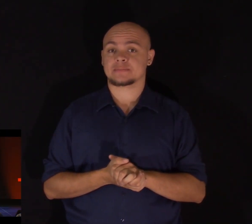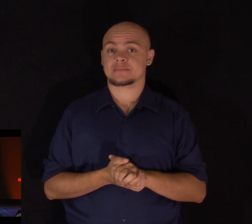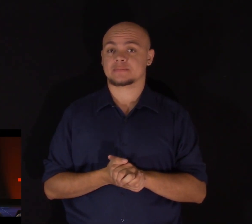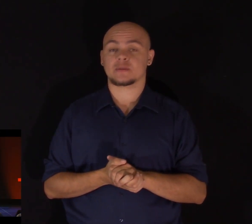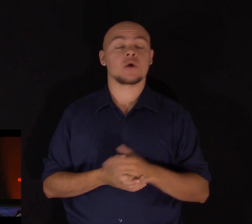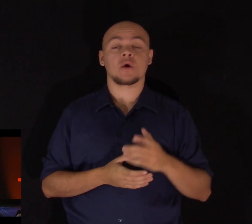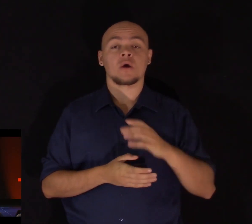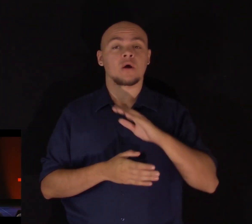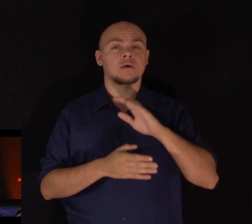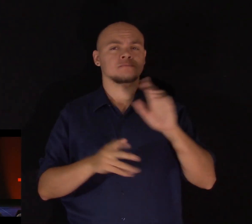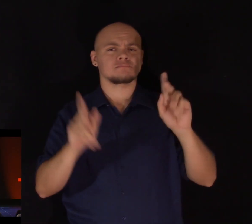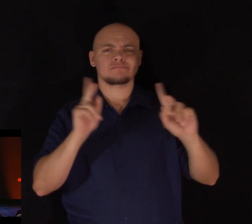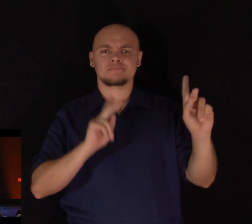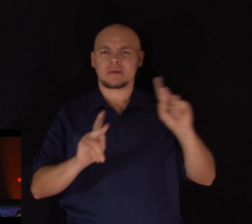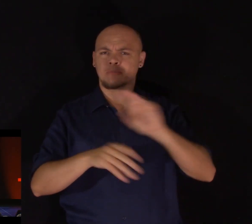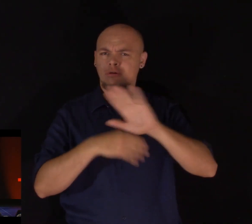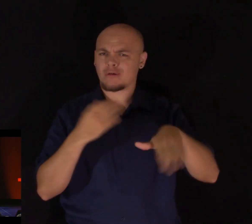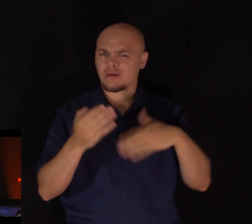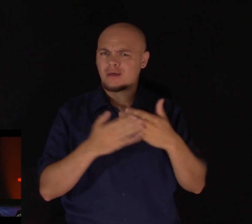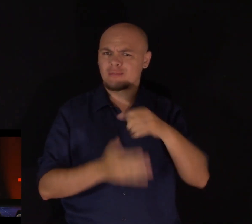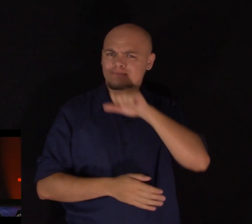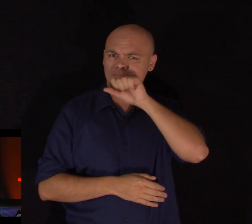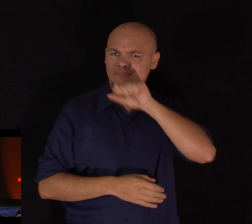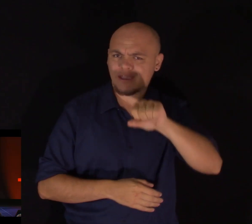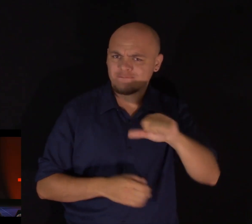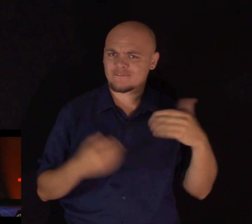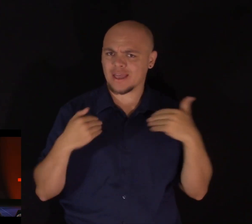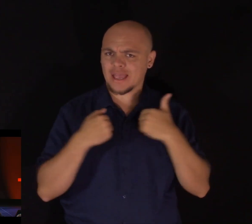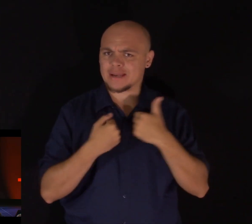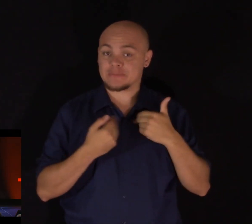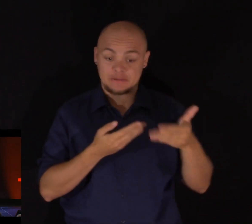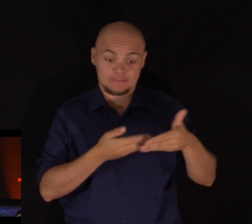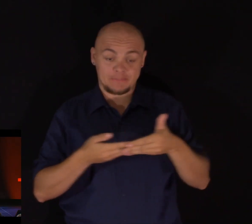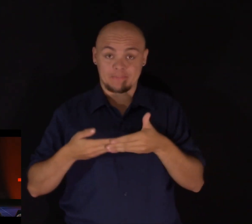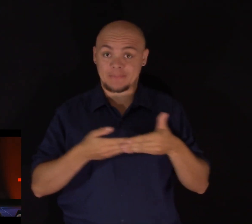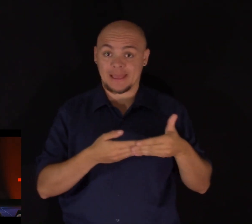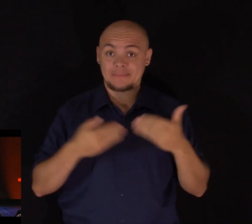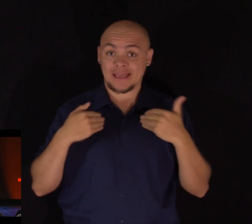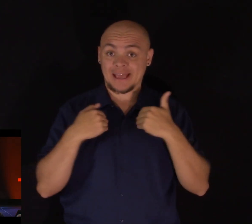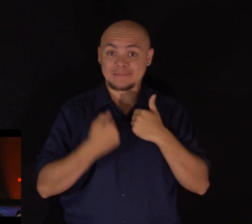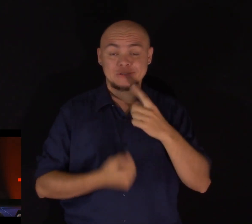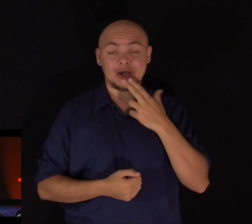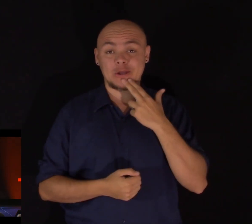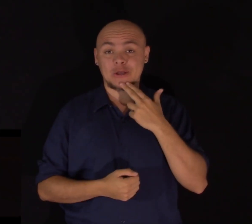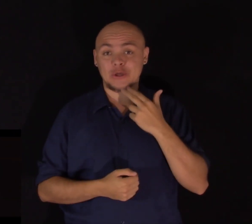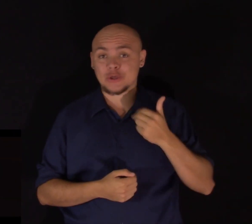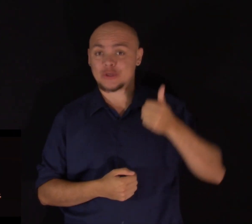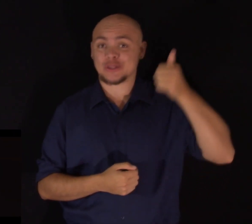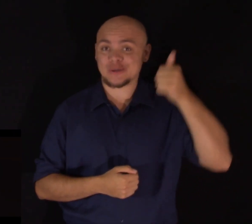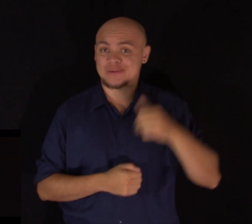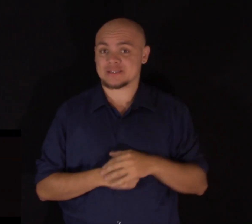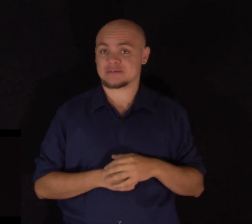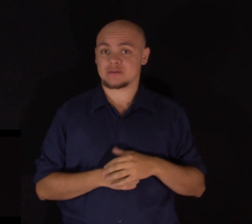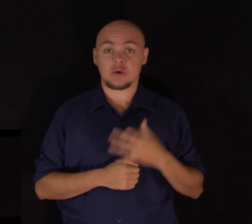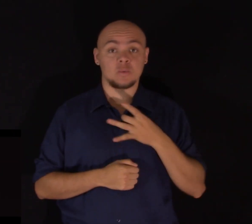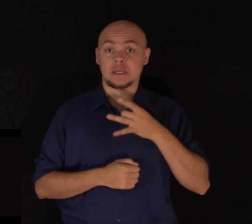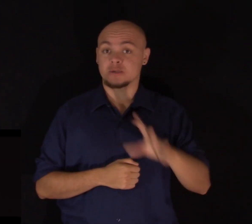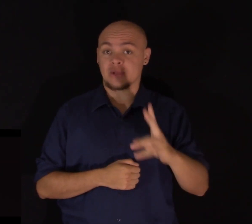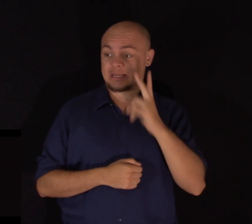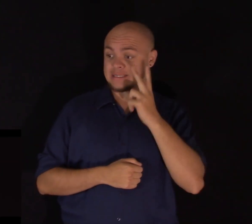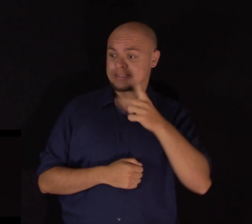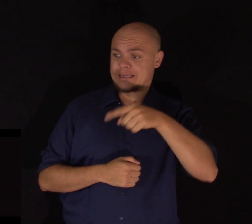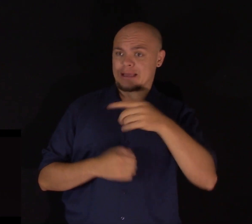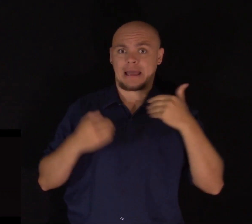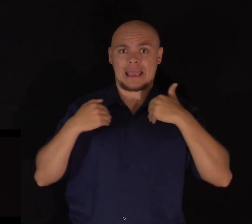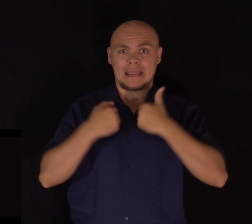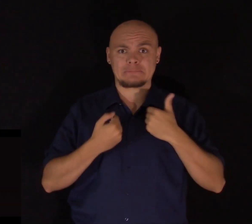We all love animals, right? And baby animals like Willie are the cutest. We never like to see animals get hurt